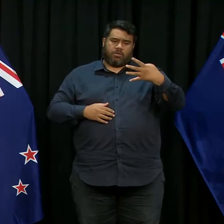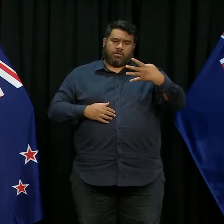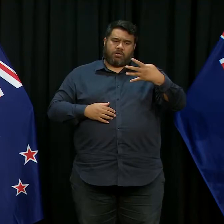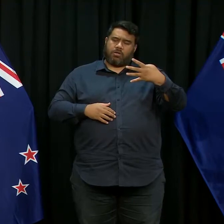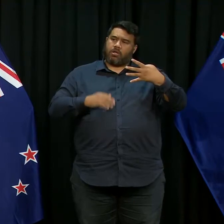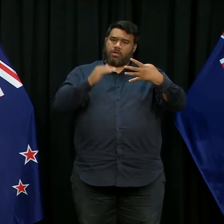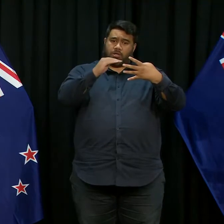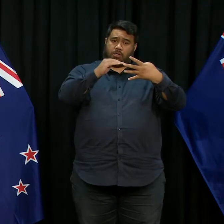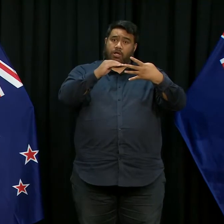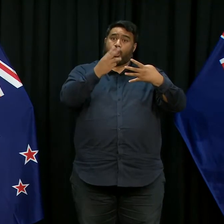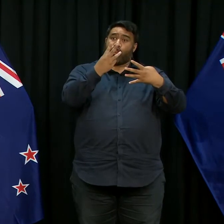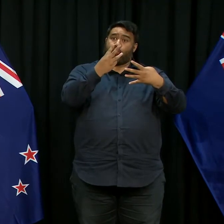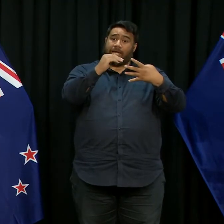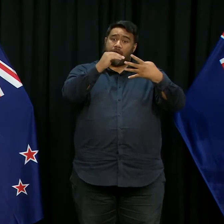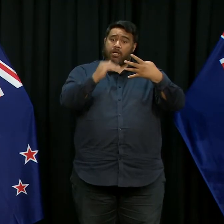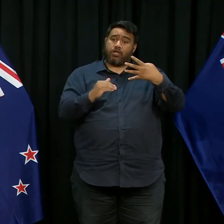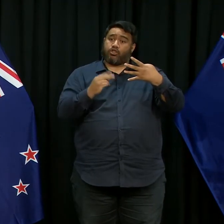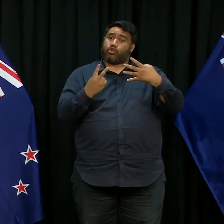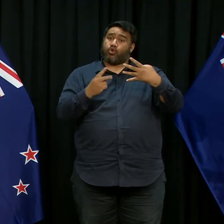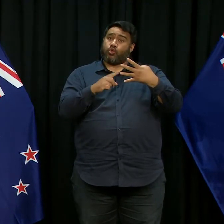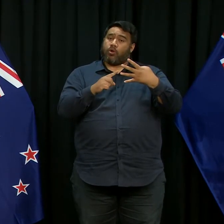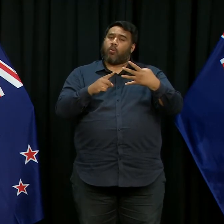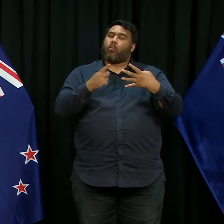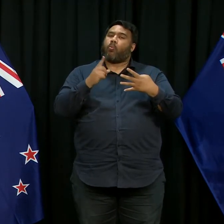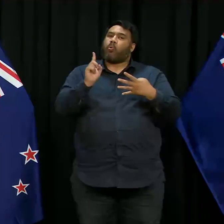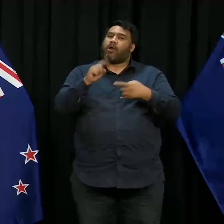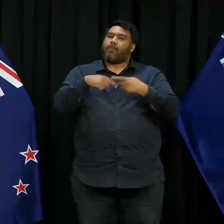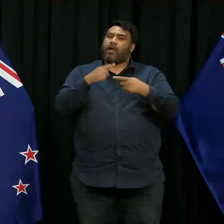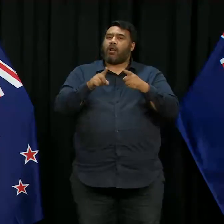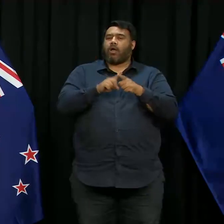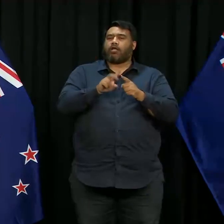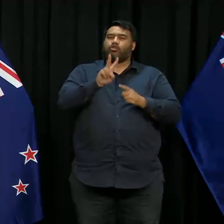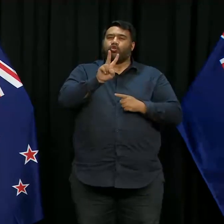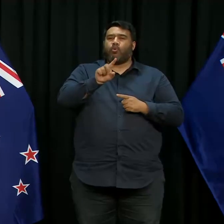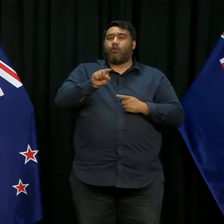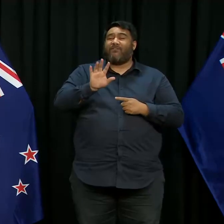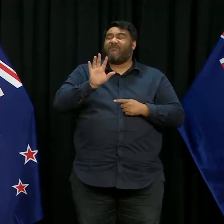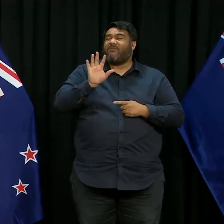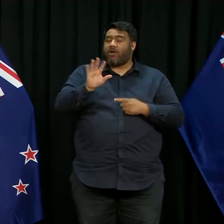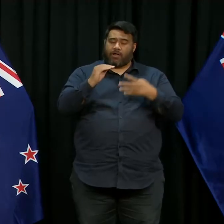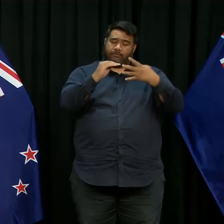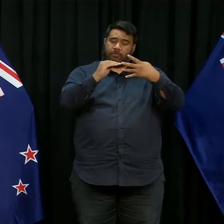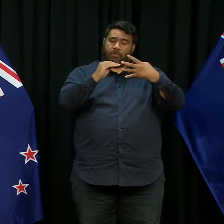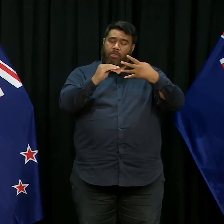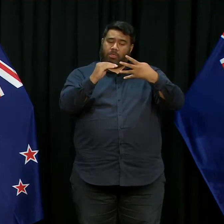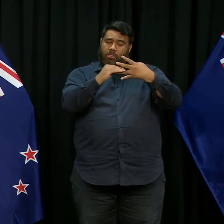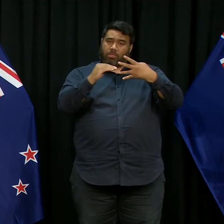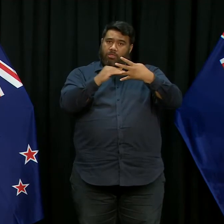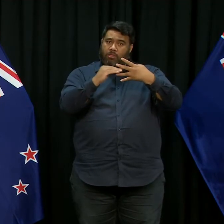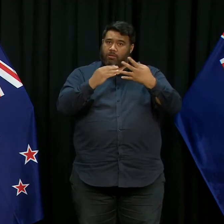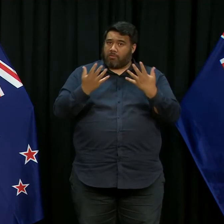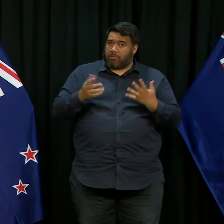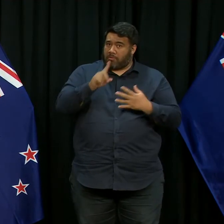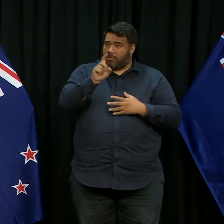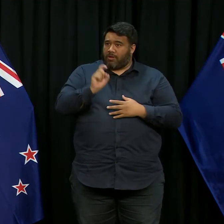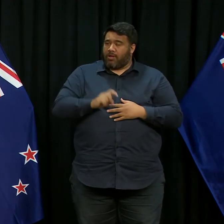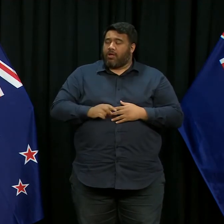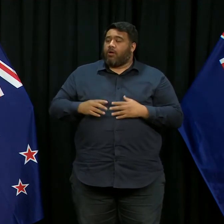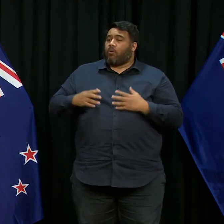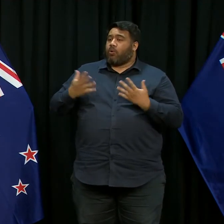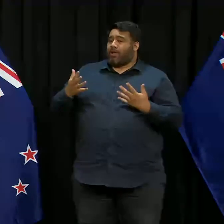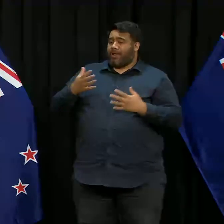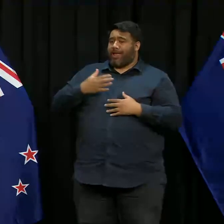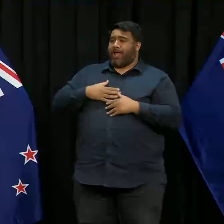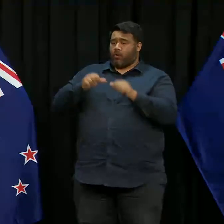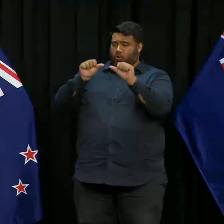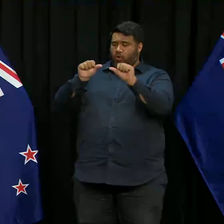2? So we are continuing to ask, as part of this, of the order that is being prepared, we will be asking